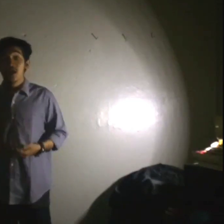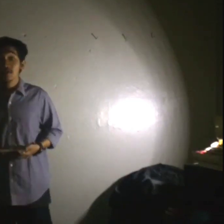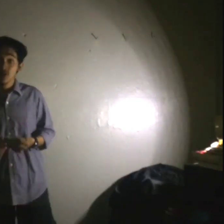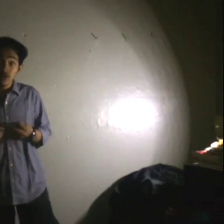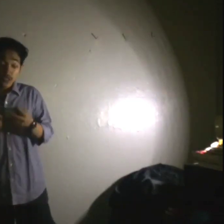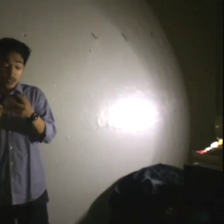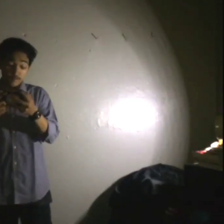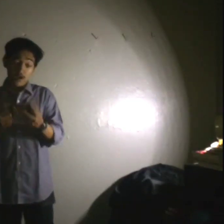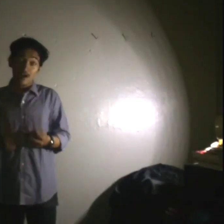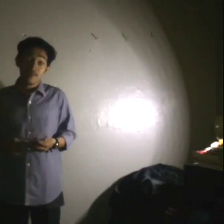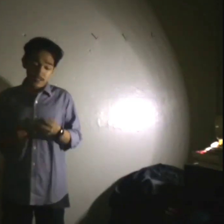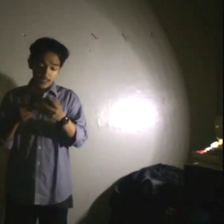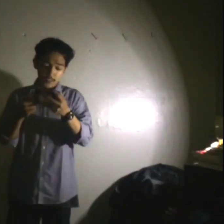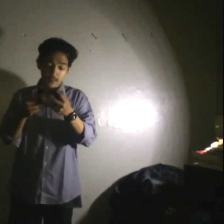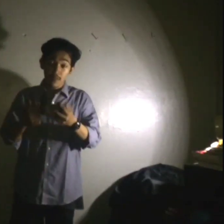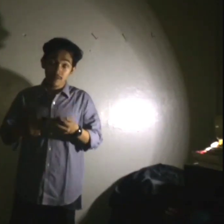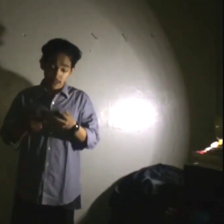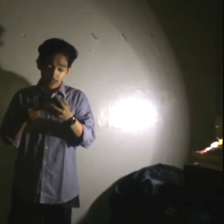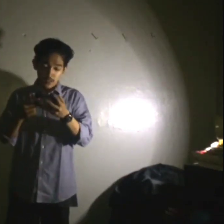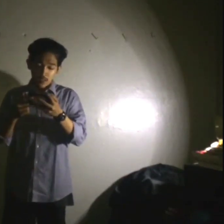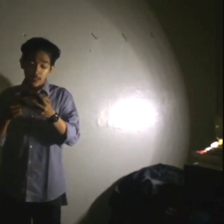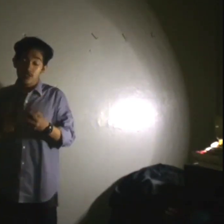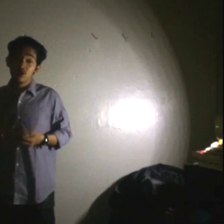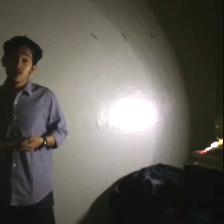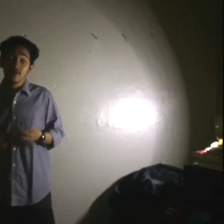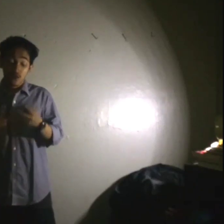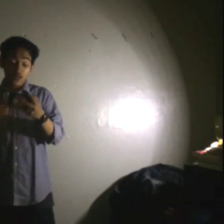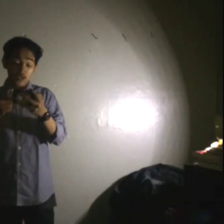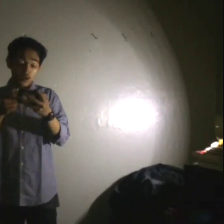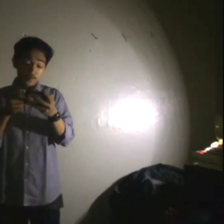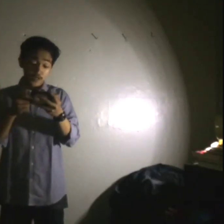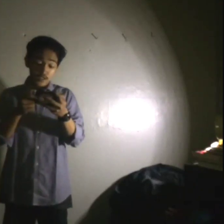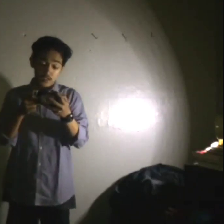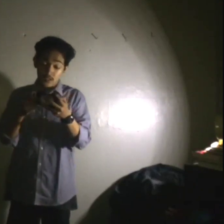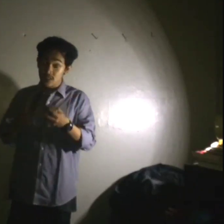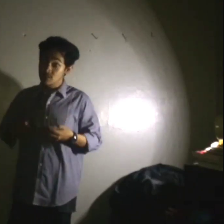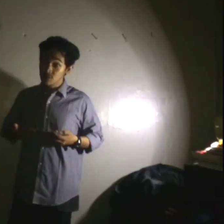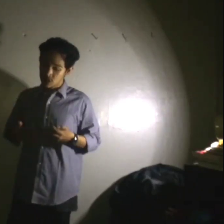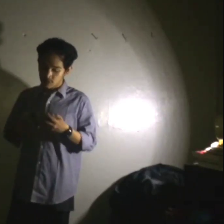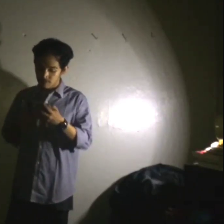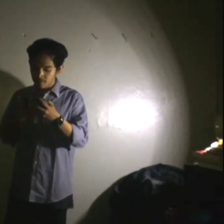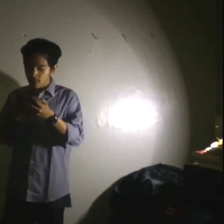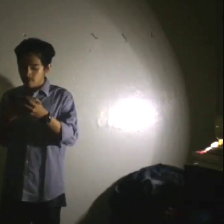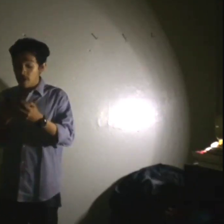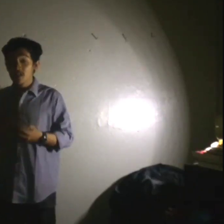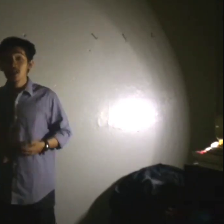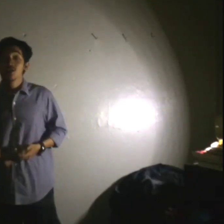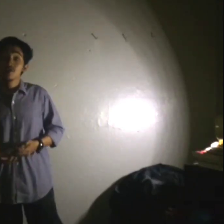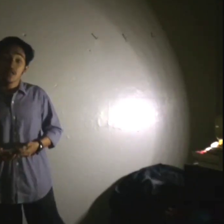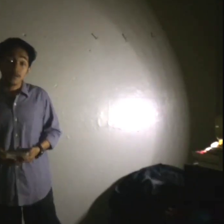I'm sorry if there are mistakes in my word, and sorry for the inconvenience in this workshop. Finally, we come to